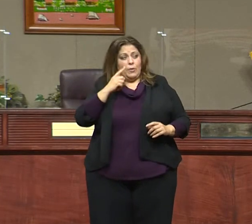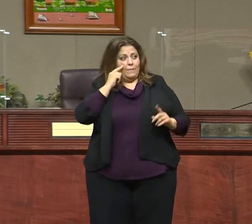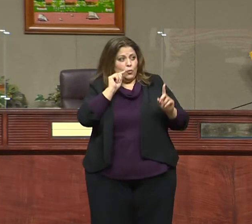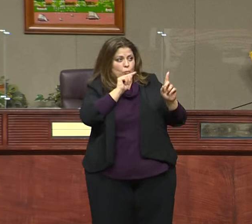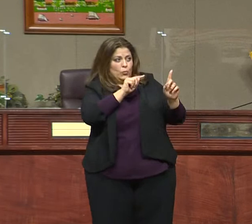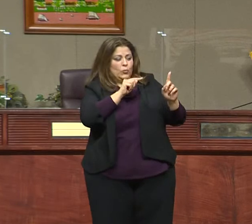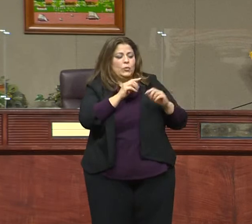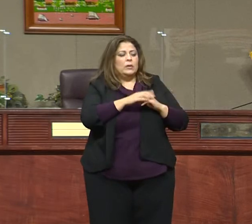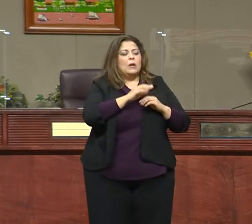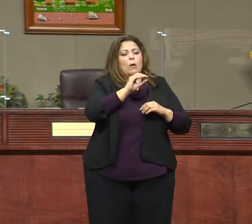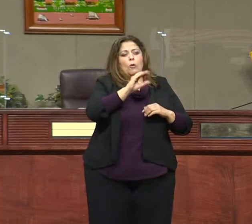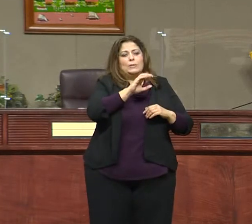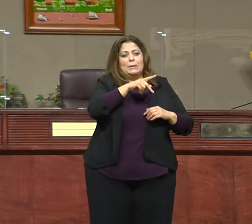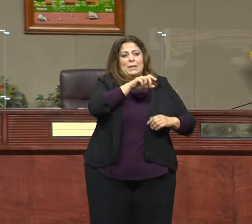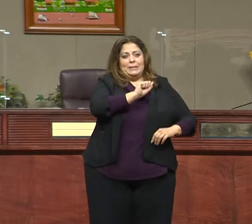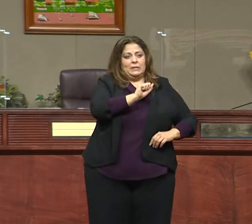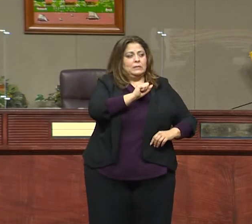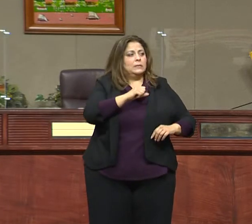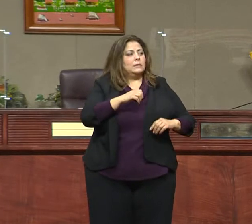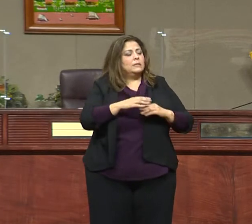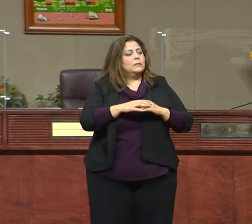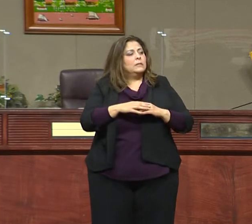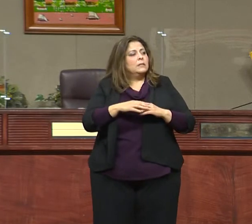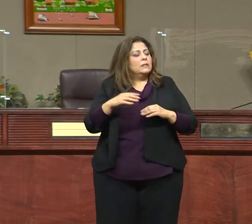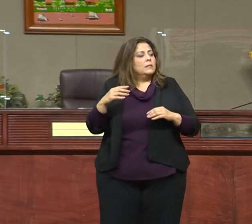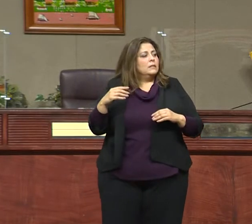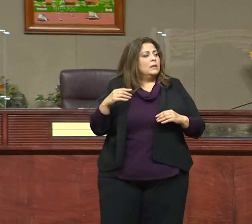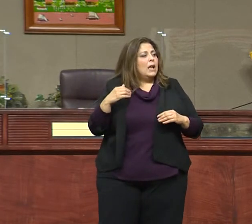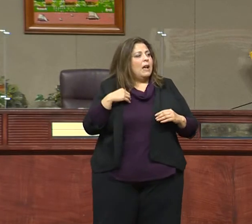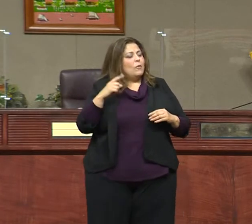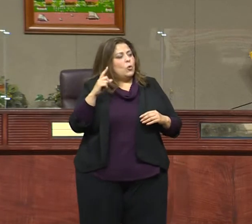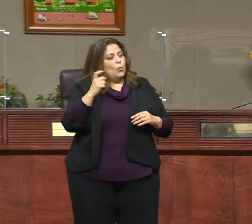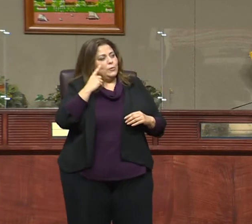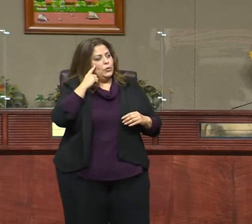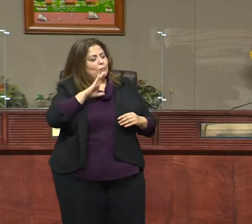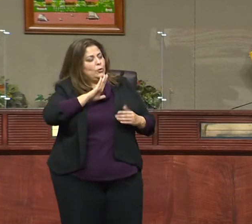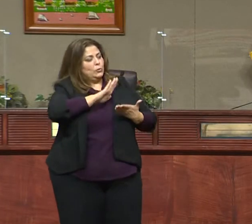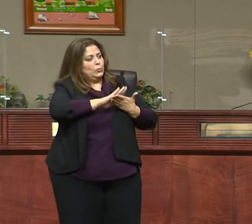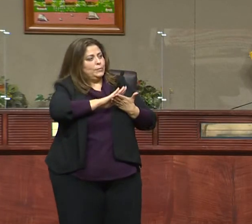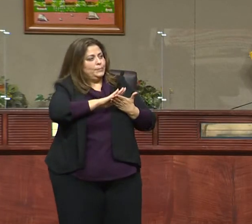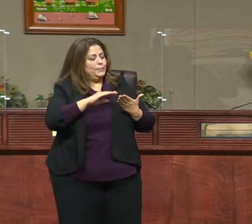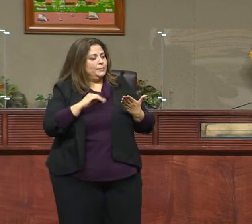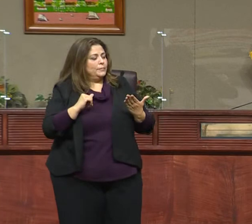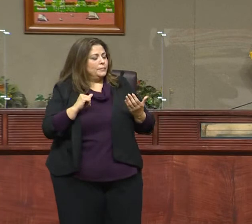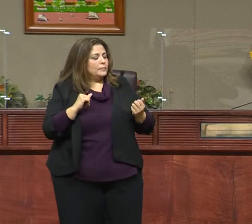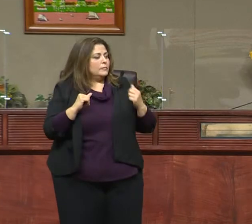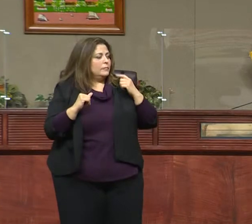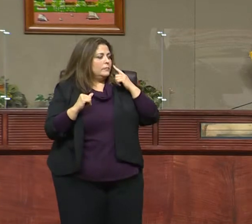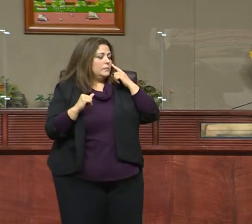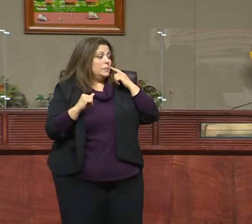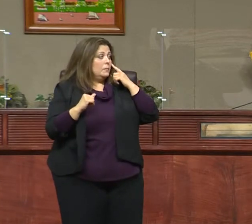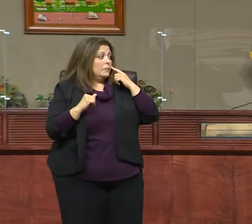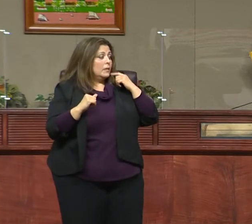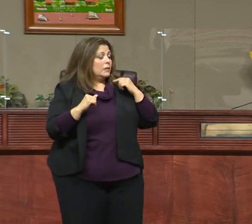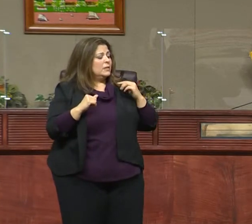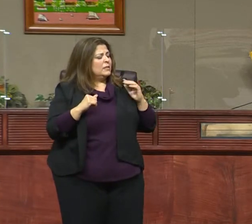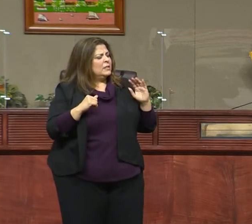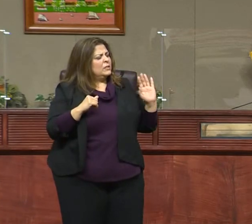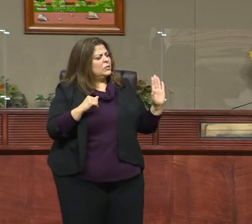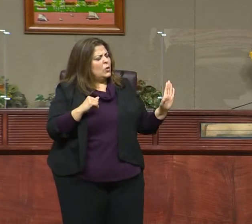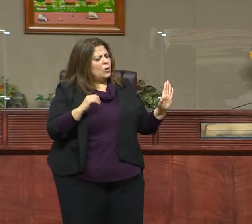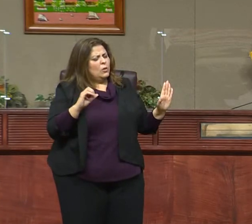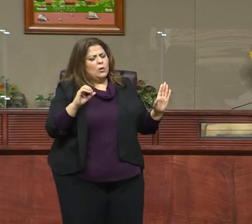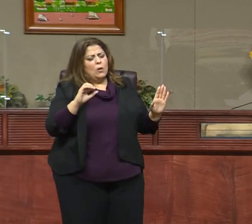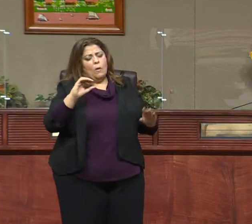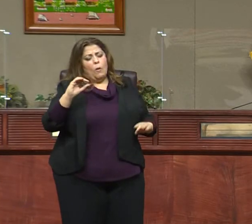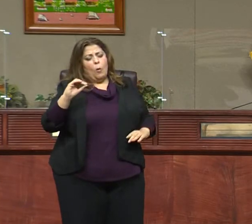with WUCF Newsnight. His question reads, Scott, is